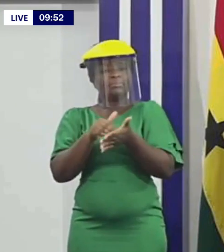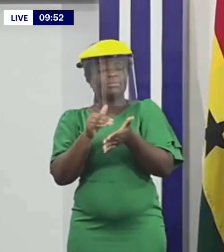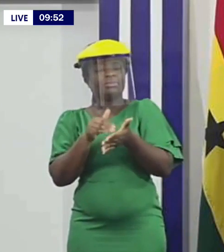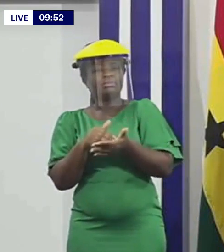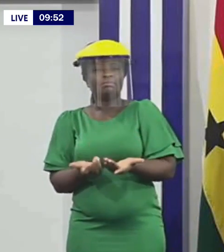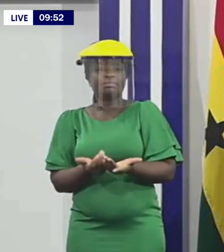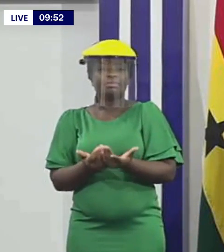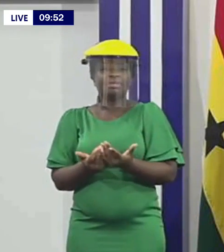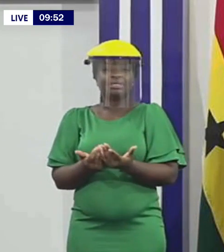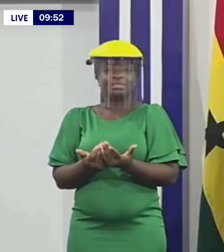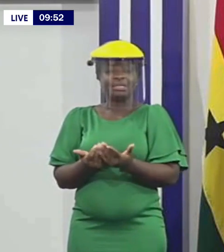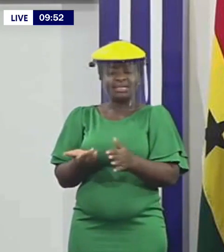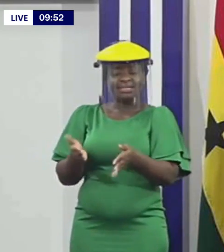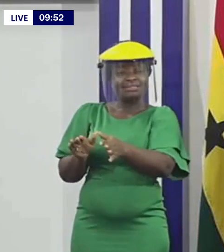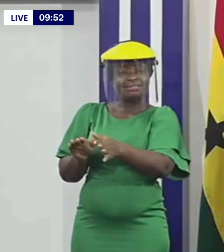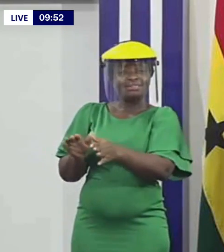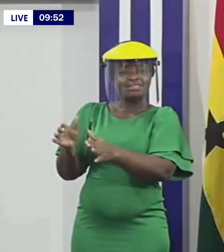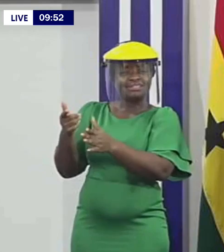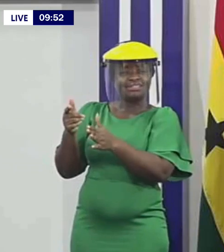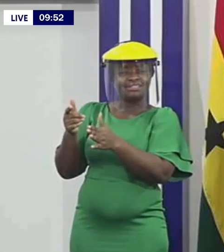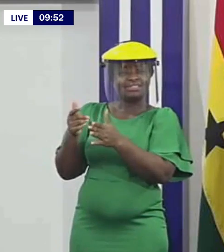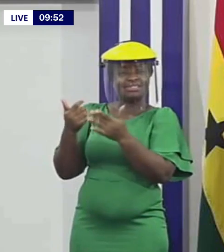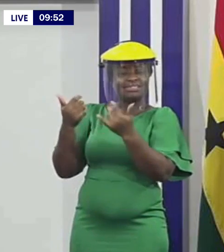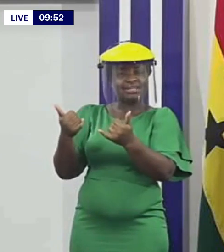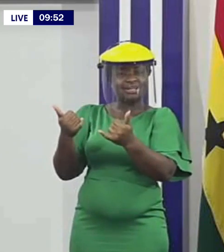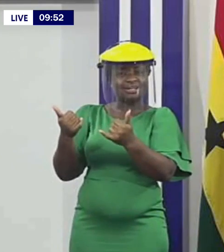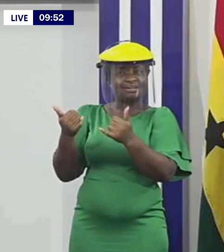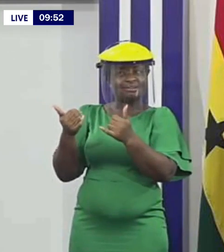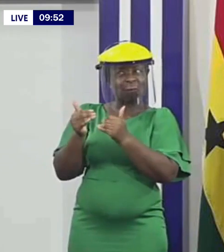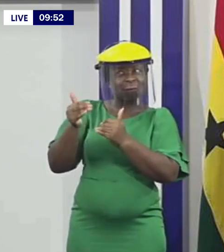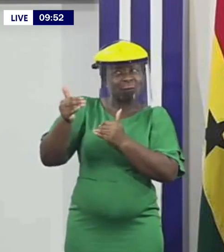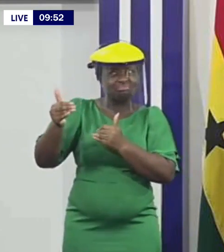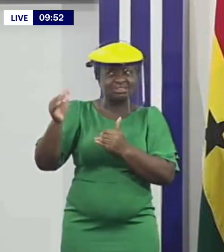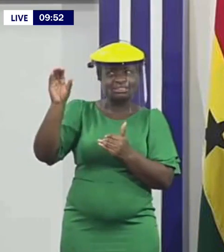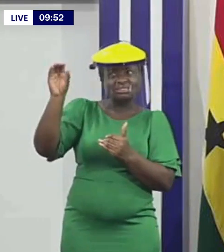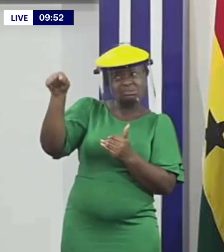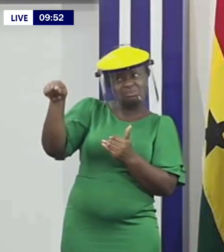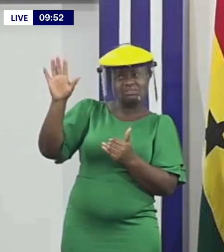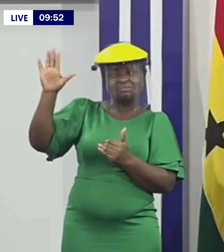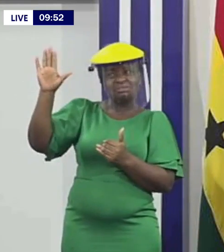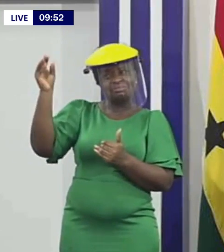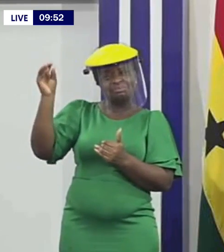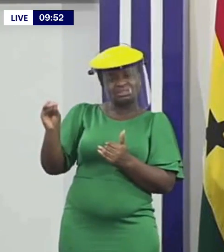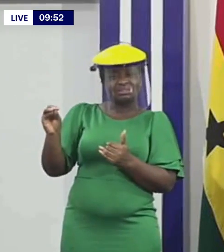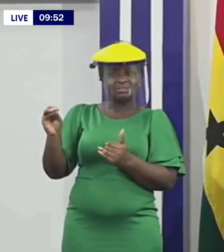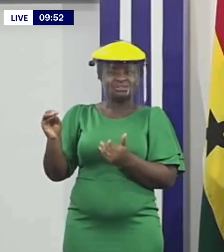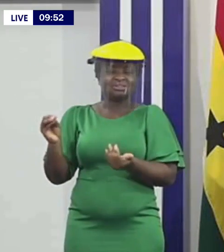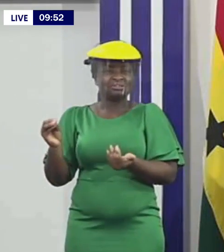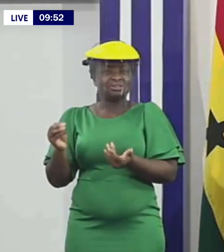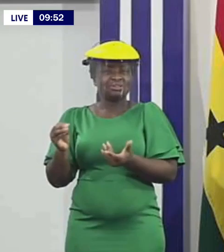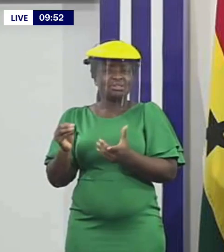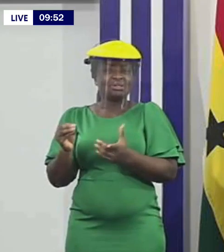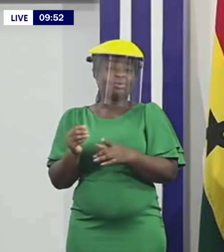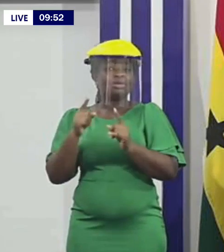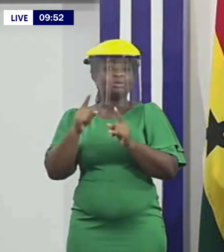the death toll also up to 0.5% or 5 in 1,000.